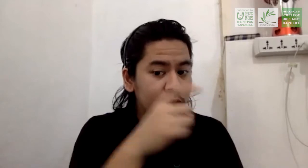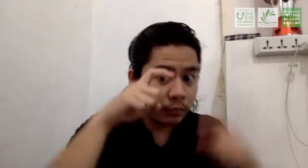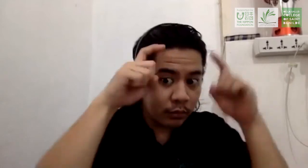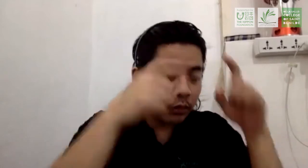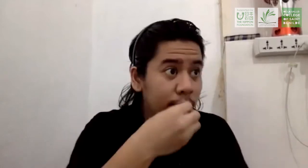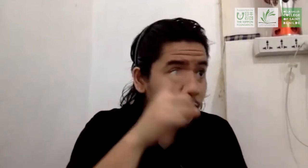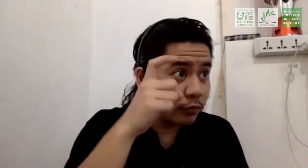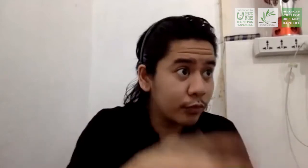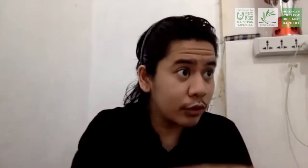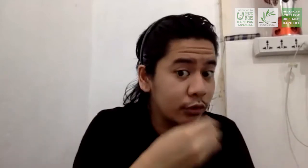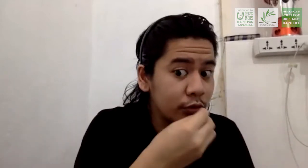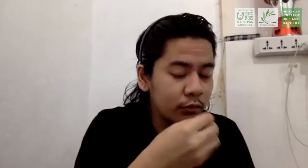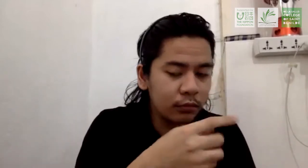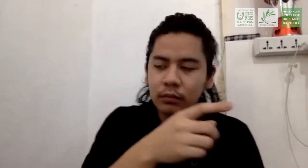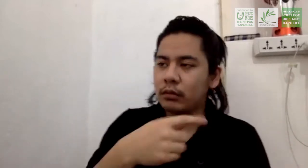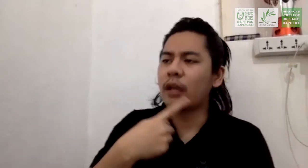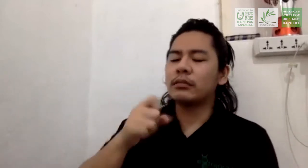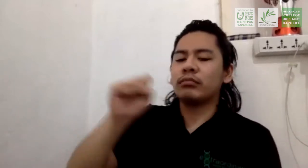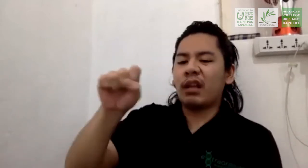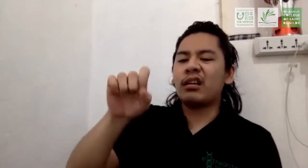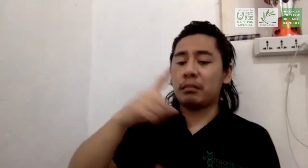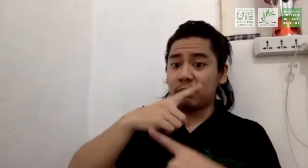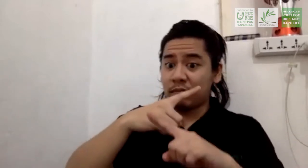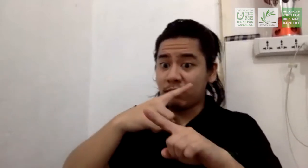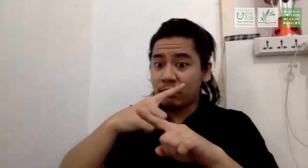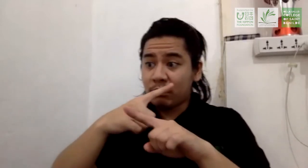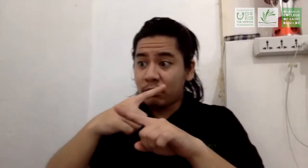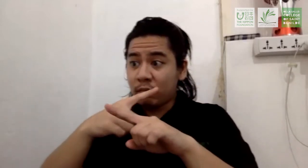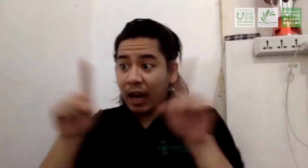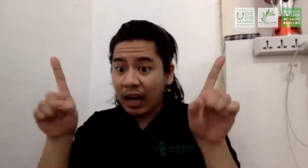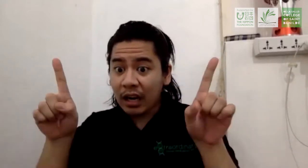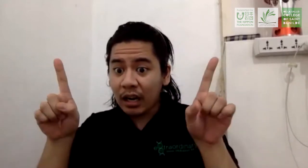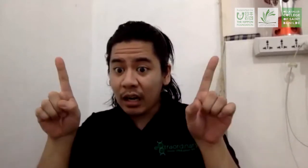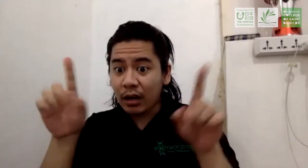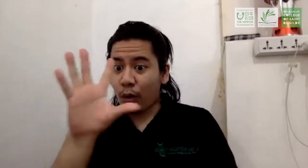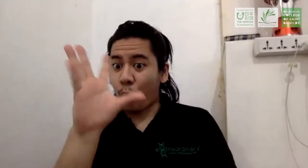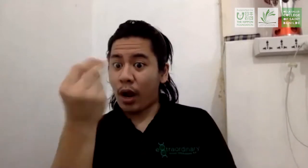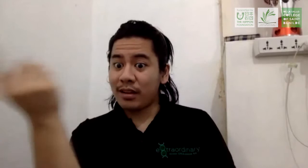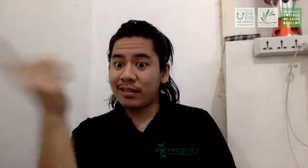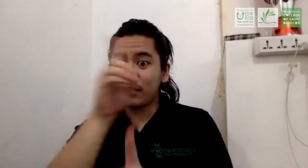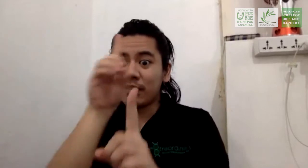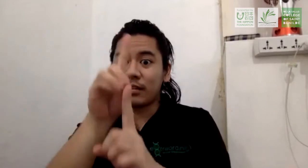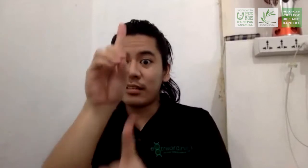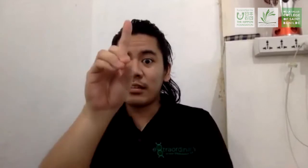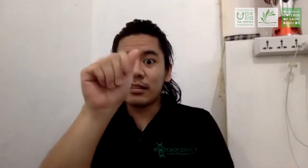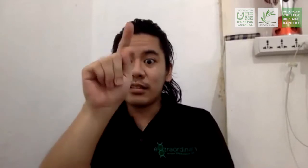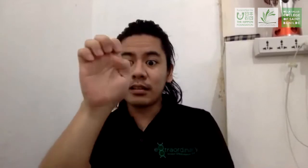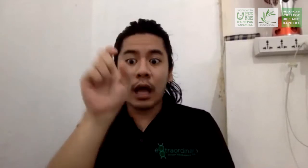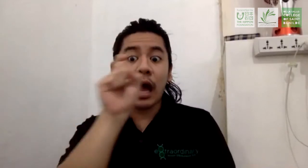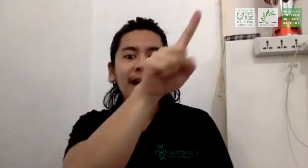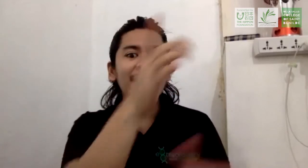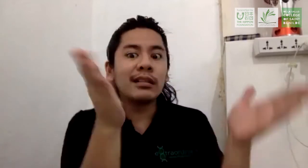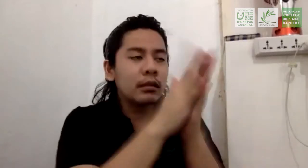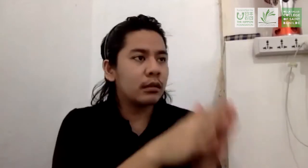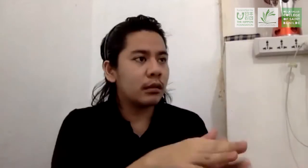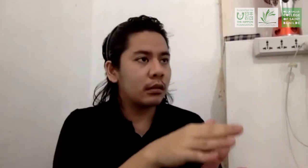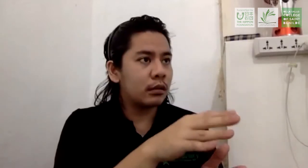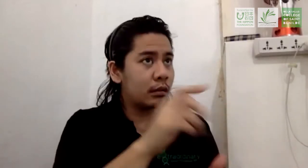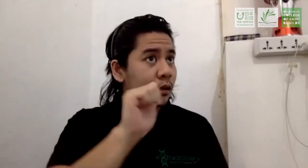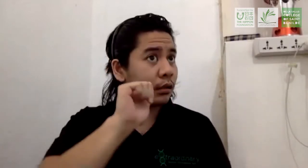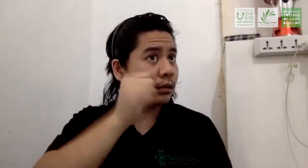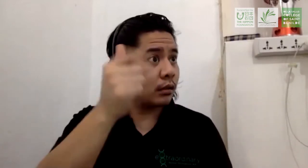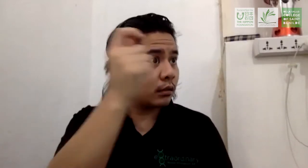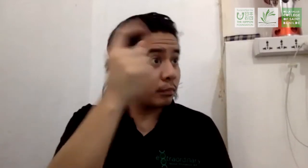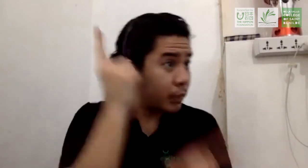So when you ask to eat, it's like this with the eyebrows, right? So the answer is yes. But when you